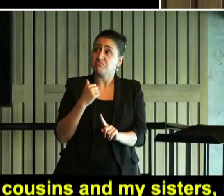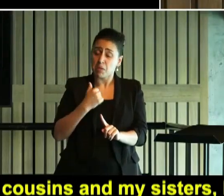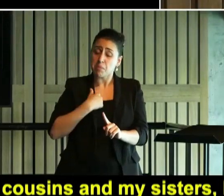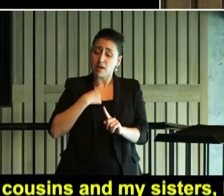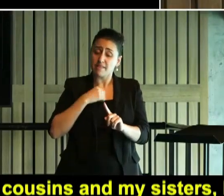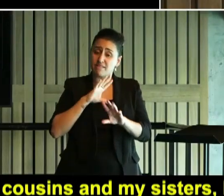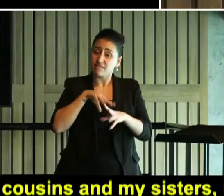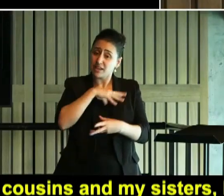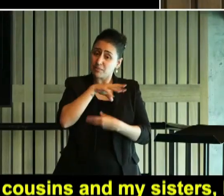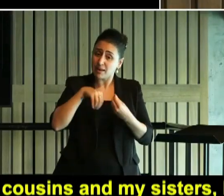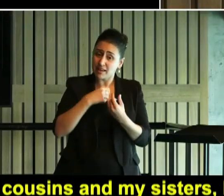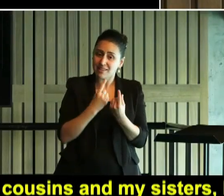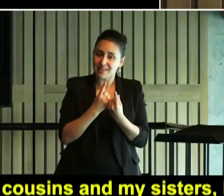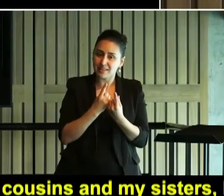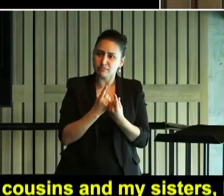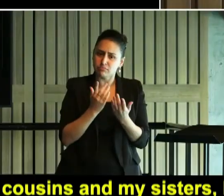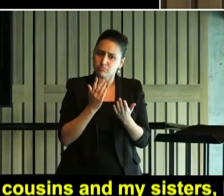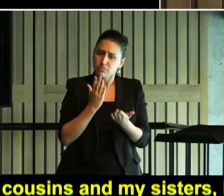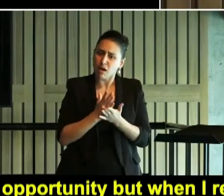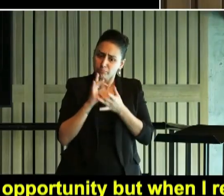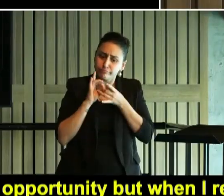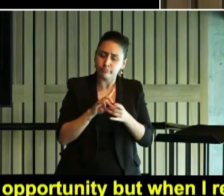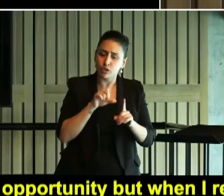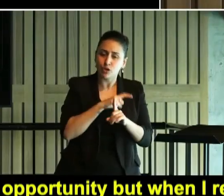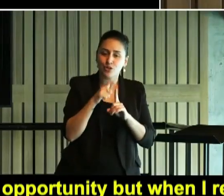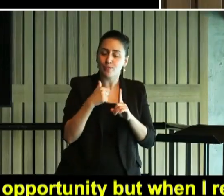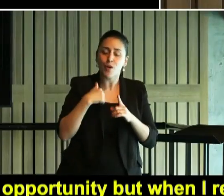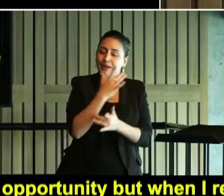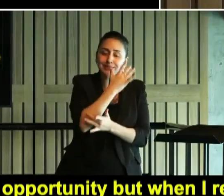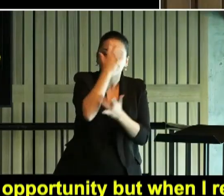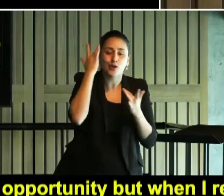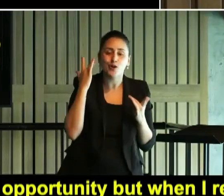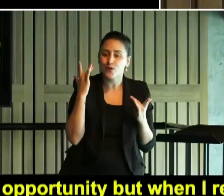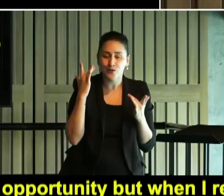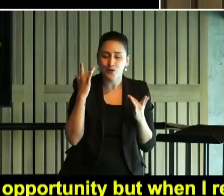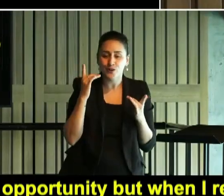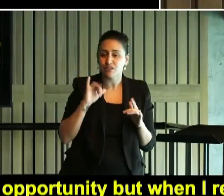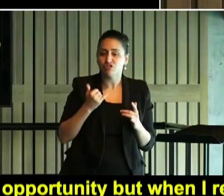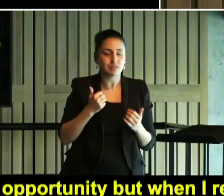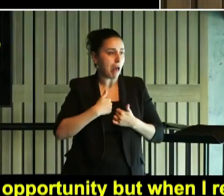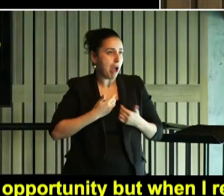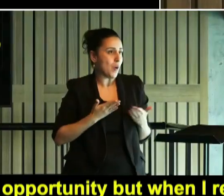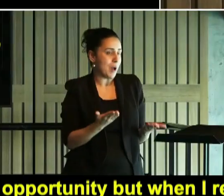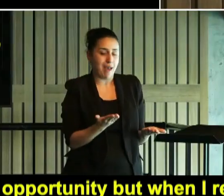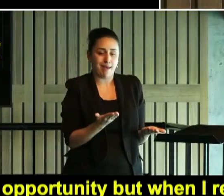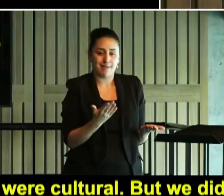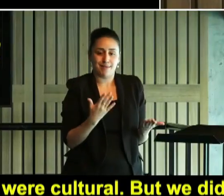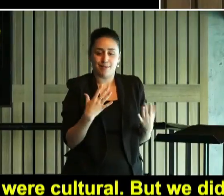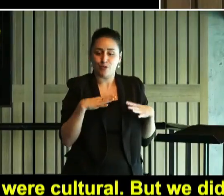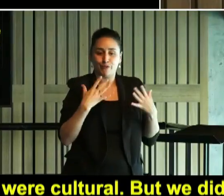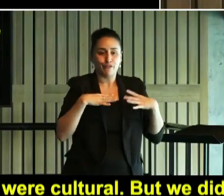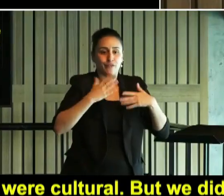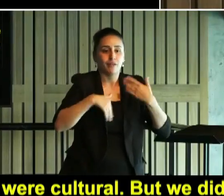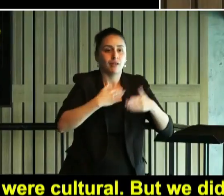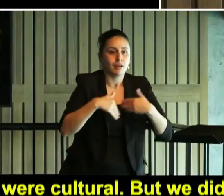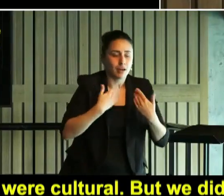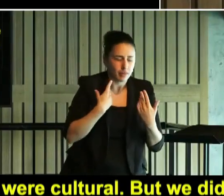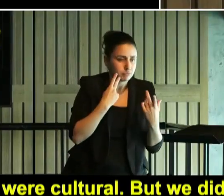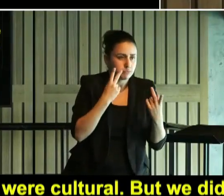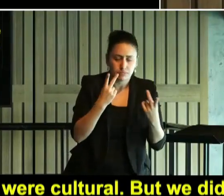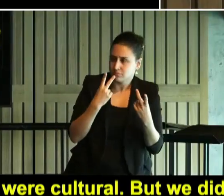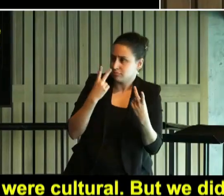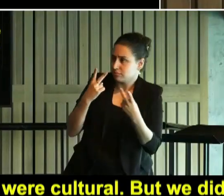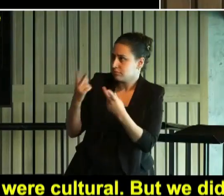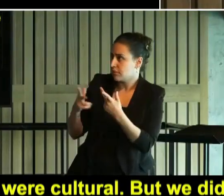were cultural, but we didn't know that because we were just in our own little bubble, and that was just how we did stuff. And it wasn't until you started having yarns with other families, you